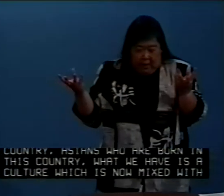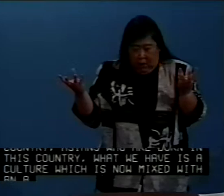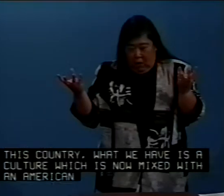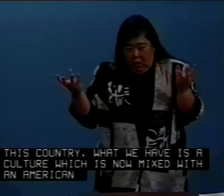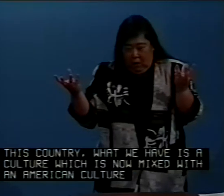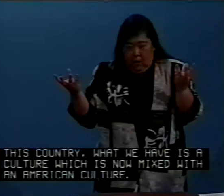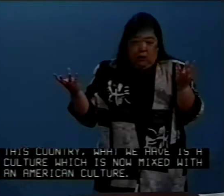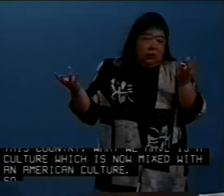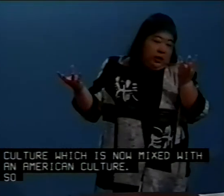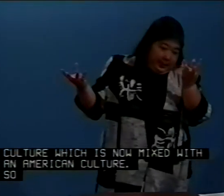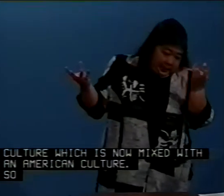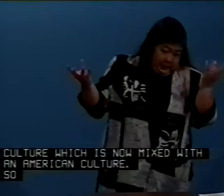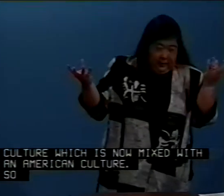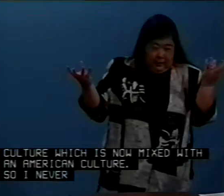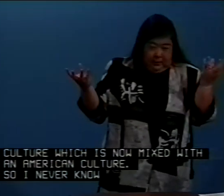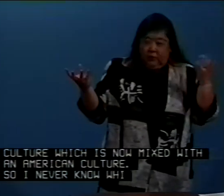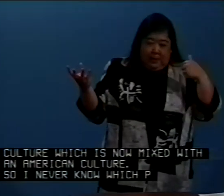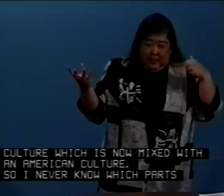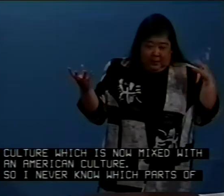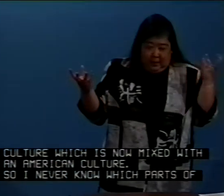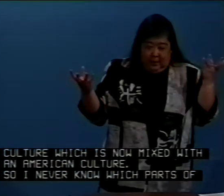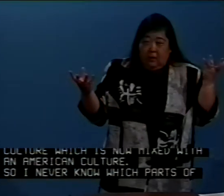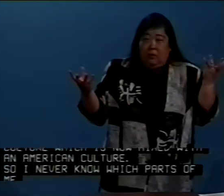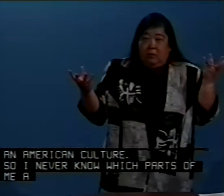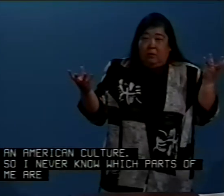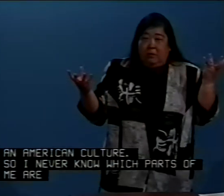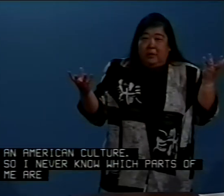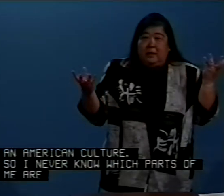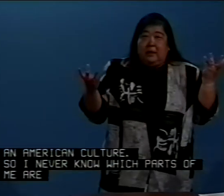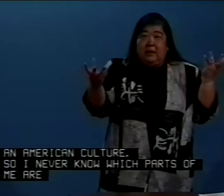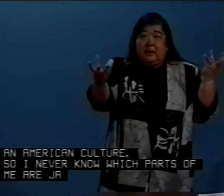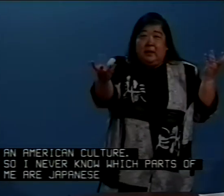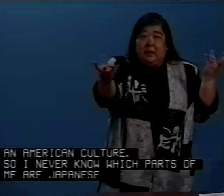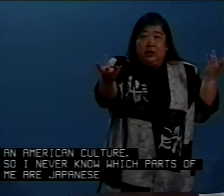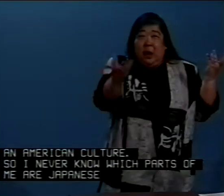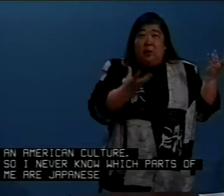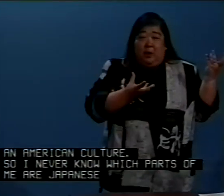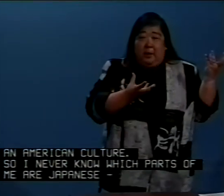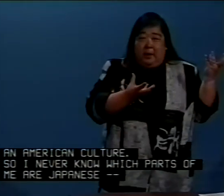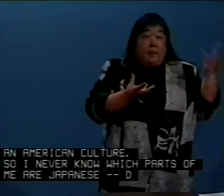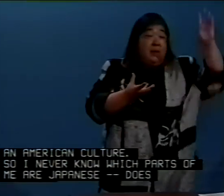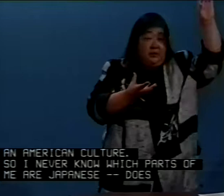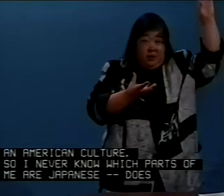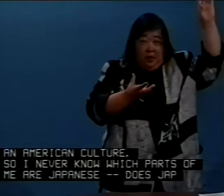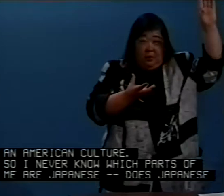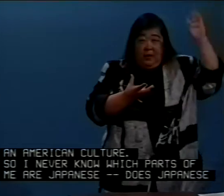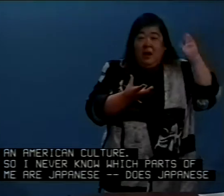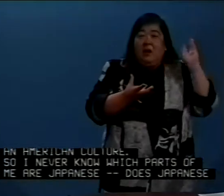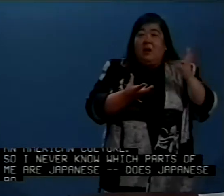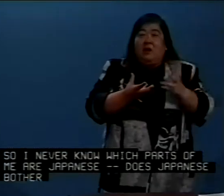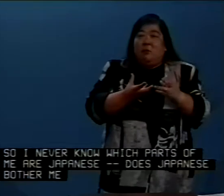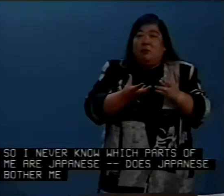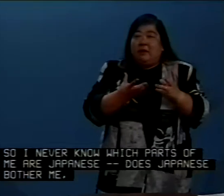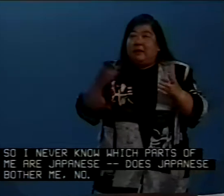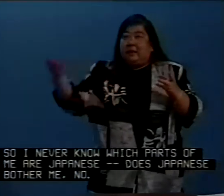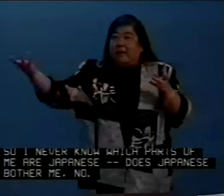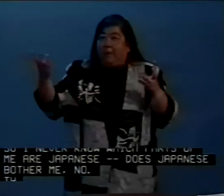are Japanese. This is the Japanese part of me. Nope, this is the Chicago part of me. I'm a native Chicagoan. Nope, this is the deaf part